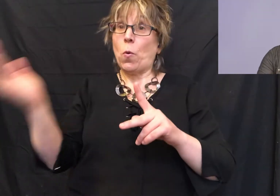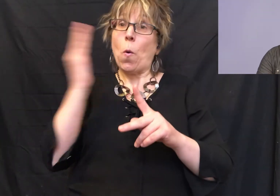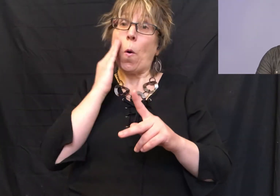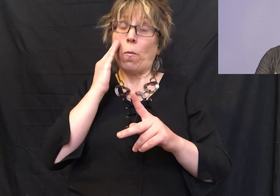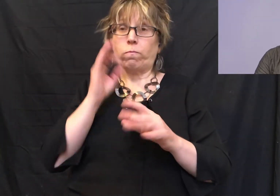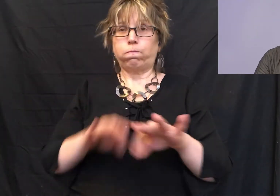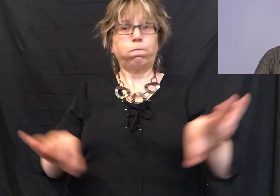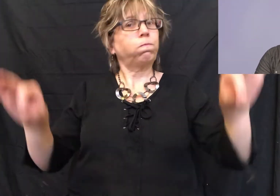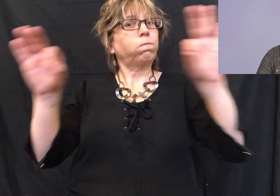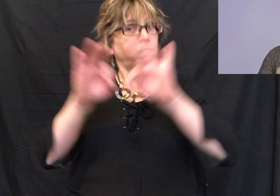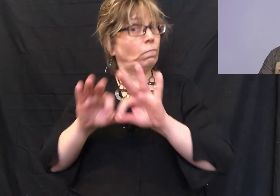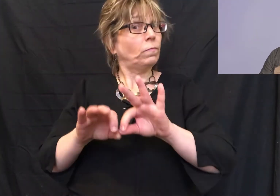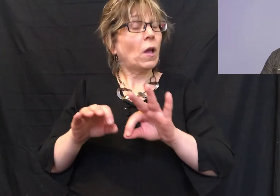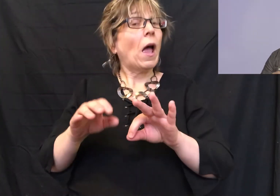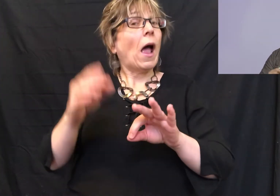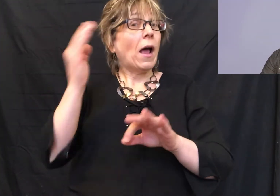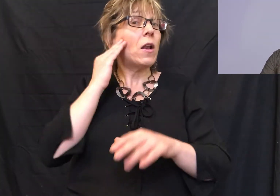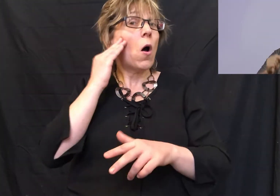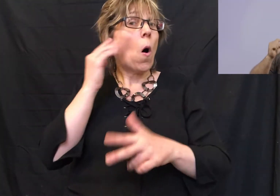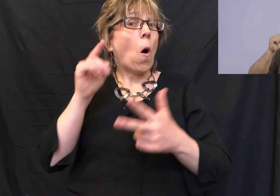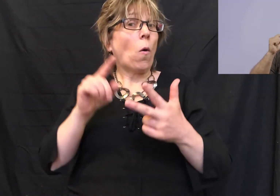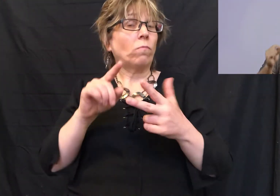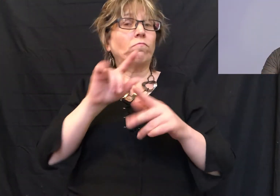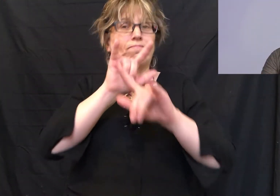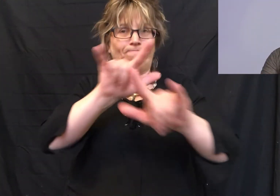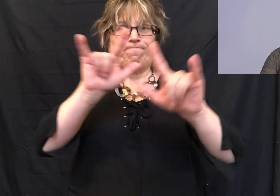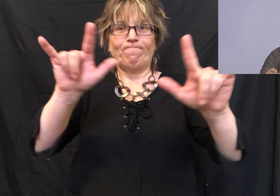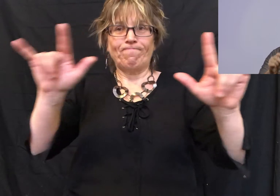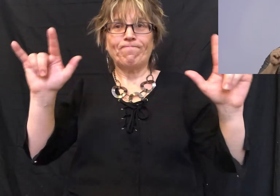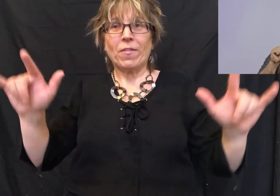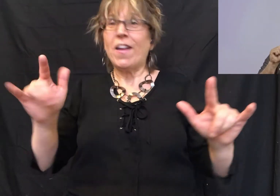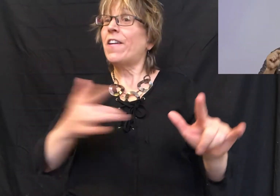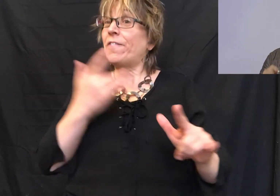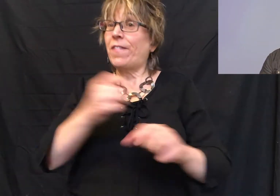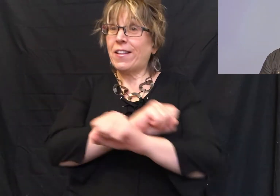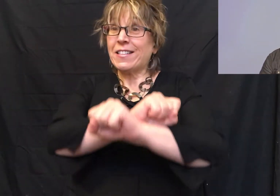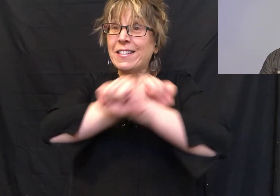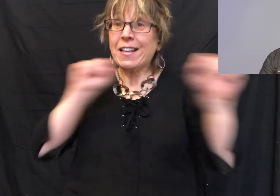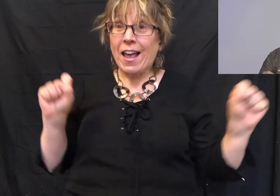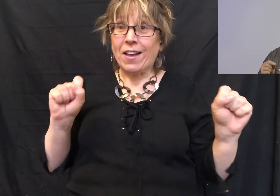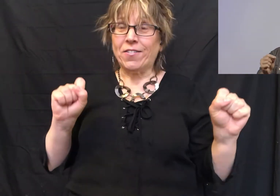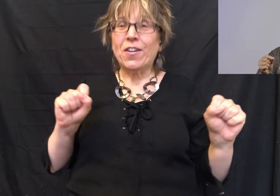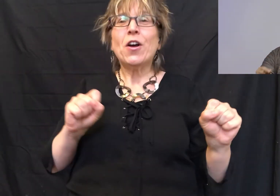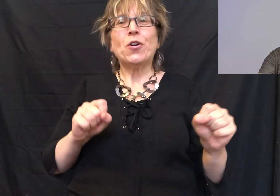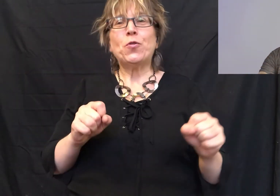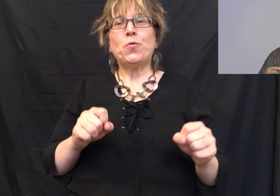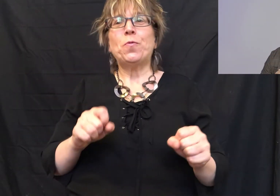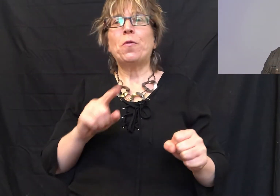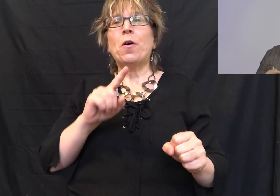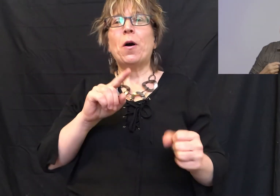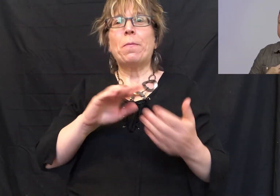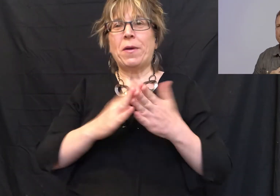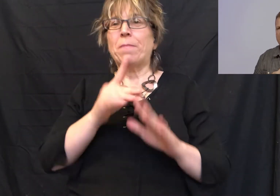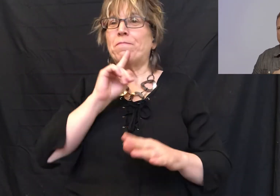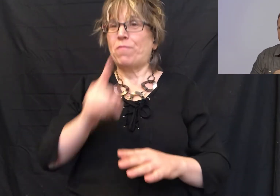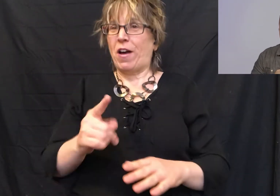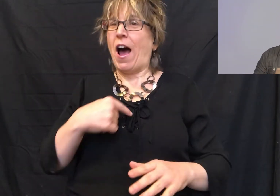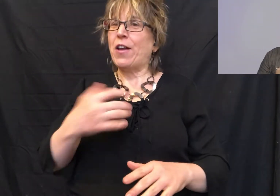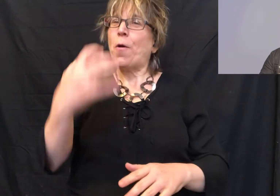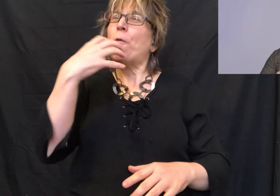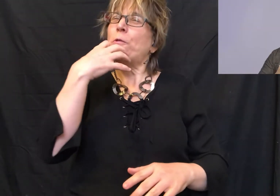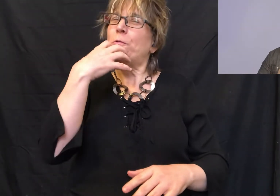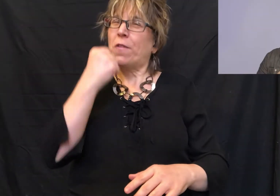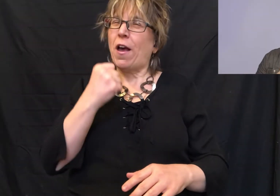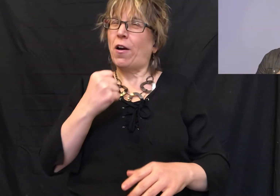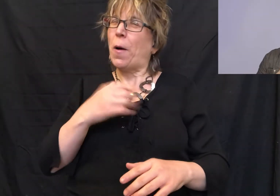that they matter, and they know that they are loved, and they feel safe to be real. When I know you care about me,